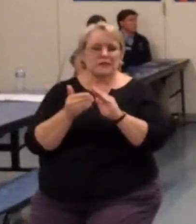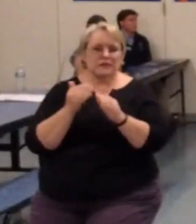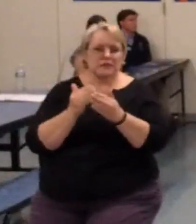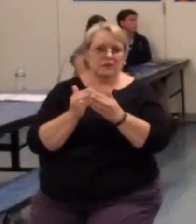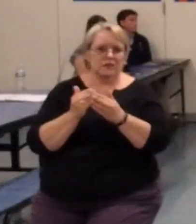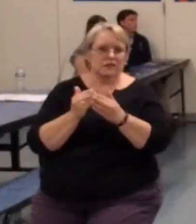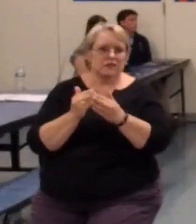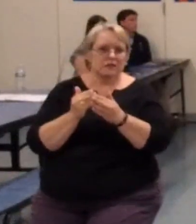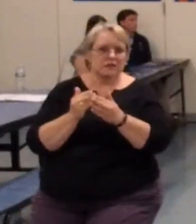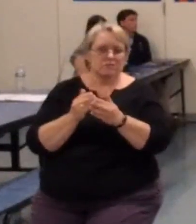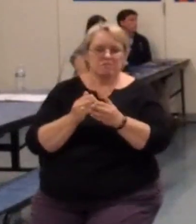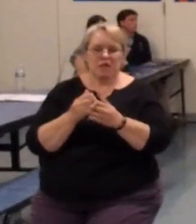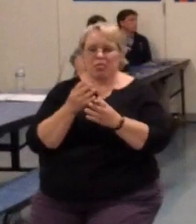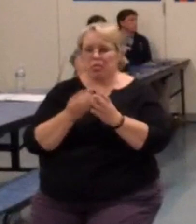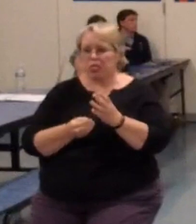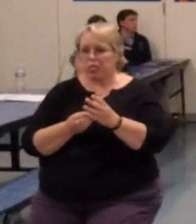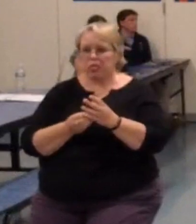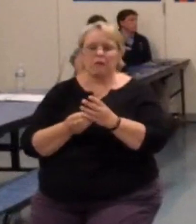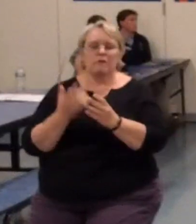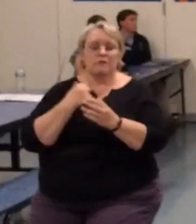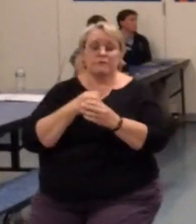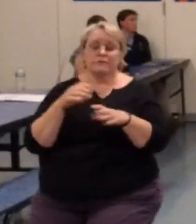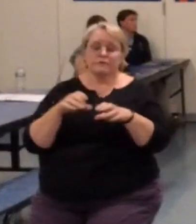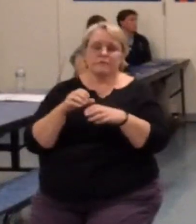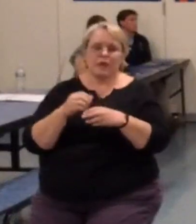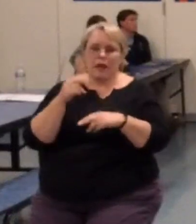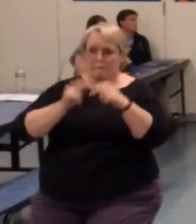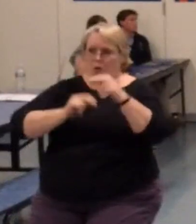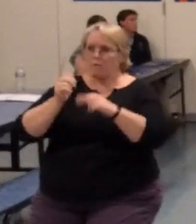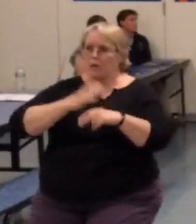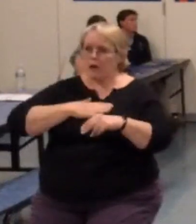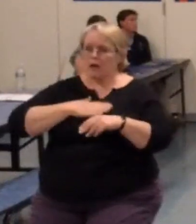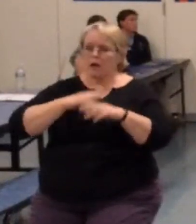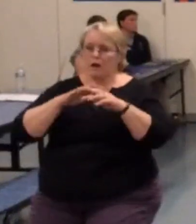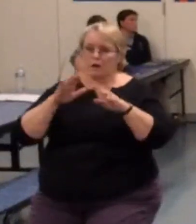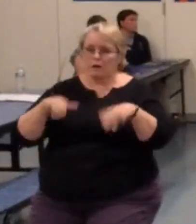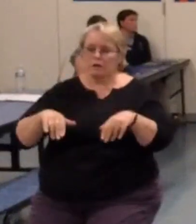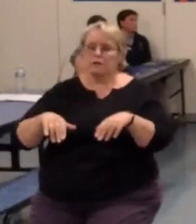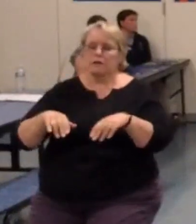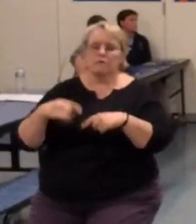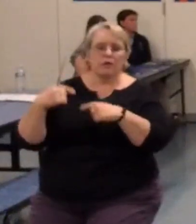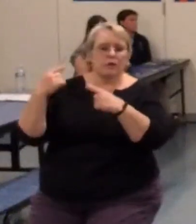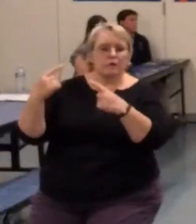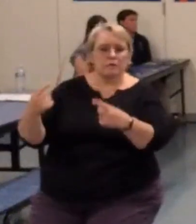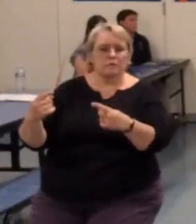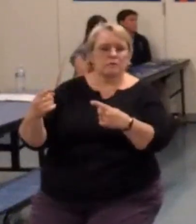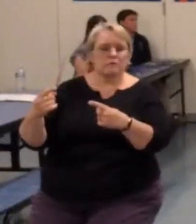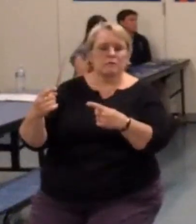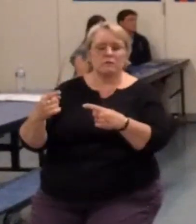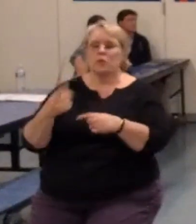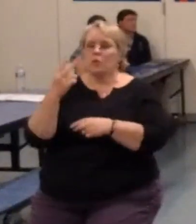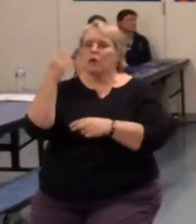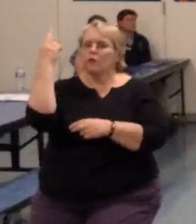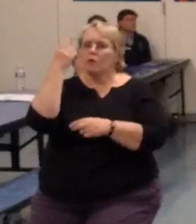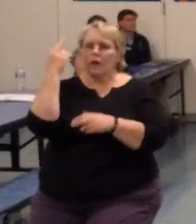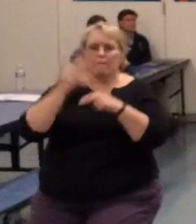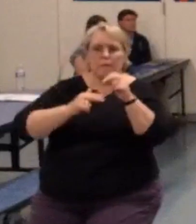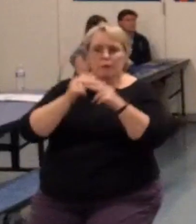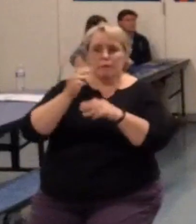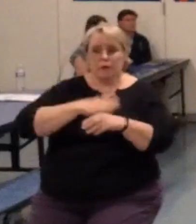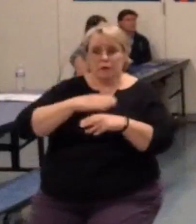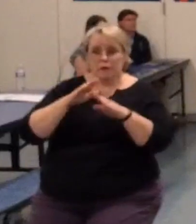going to be going. But I did. I built my house and been there ever since. One of the reasons I built